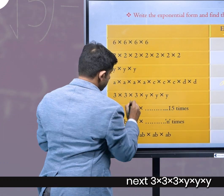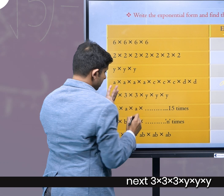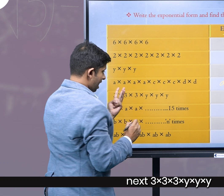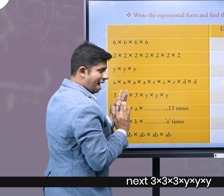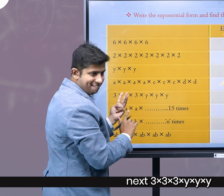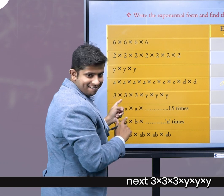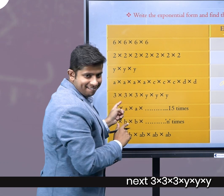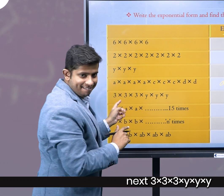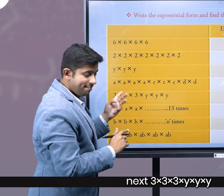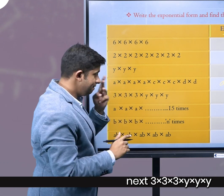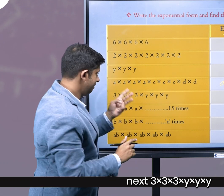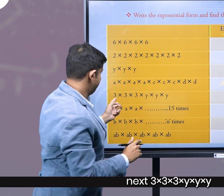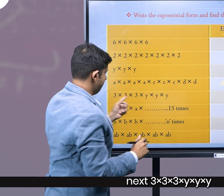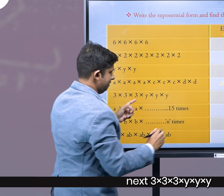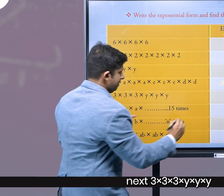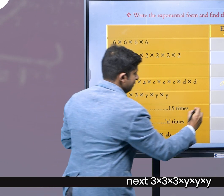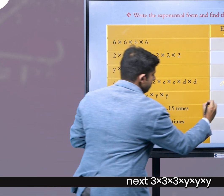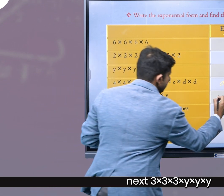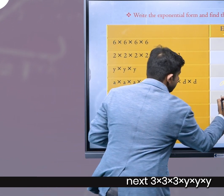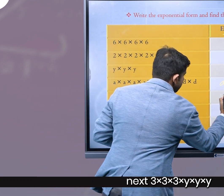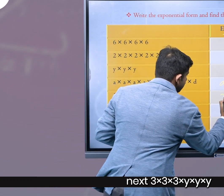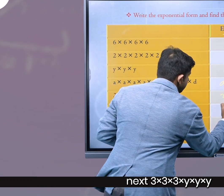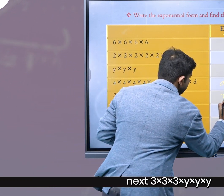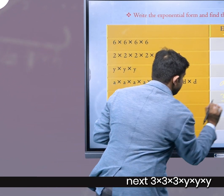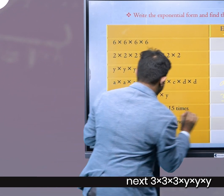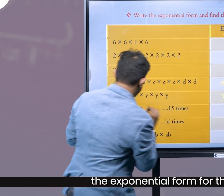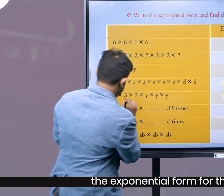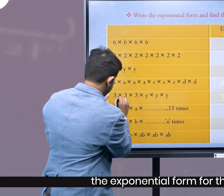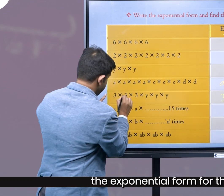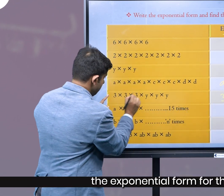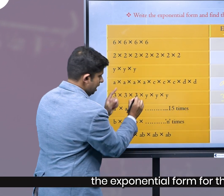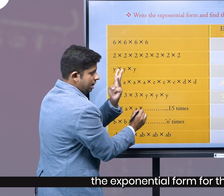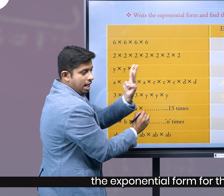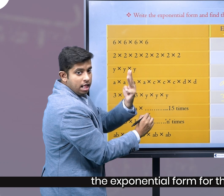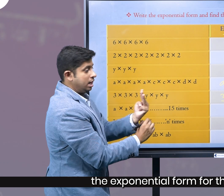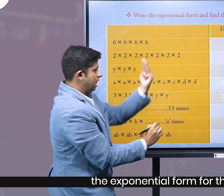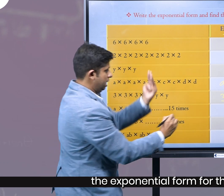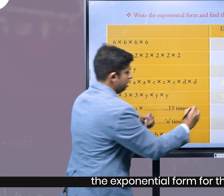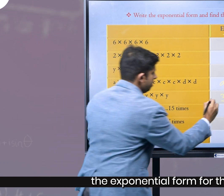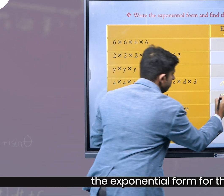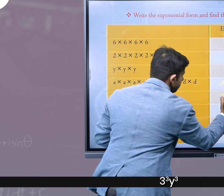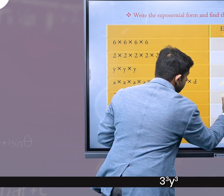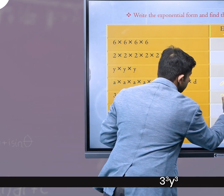Next, 3 into 3 into 3 into y into y into y. The exponential form for that is 3 to the power of